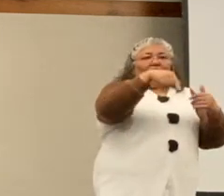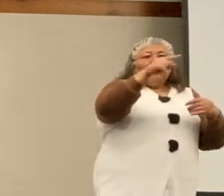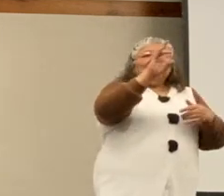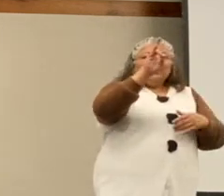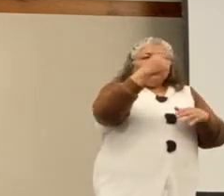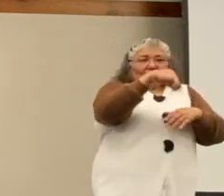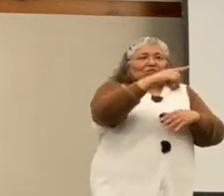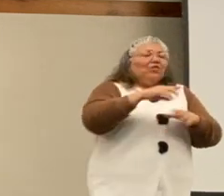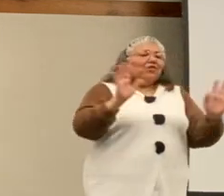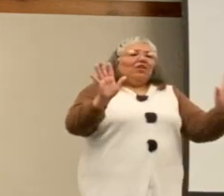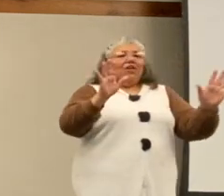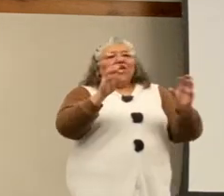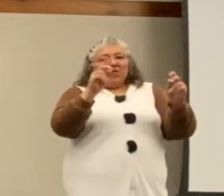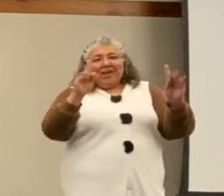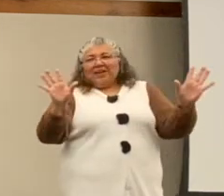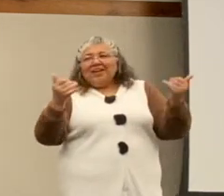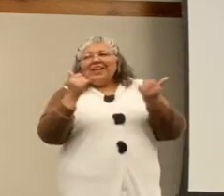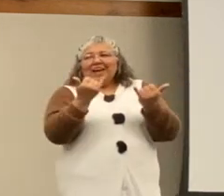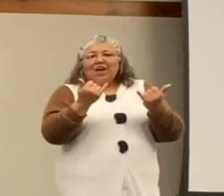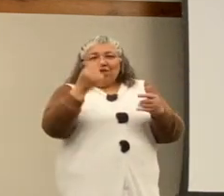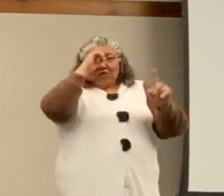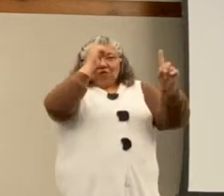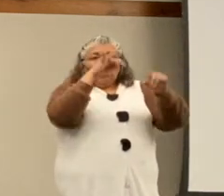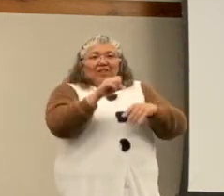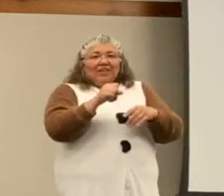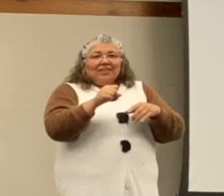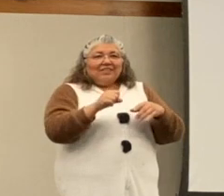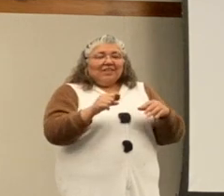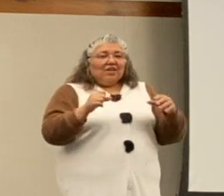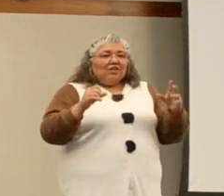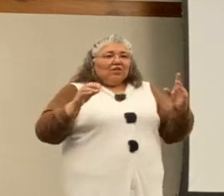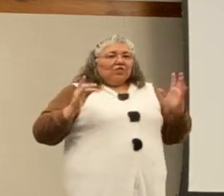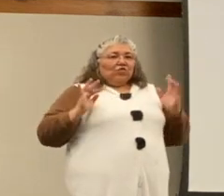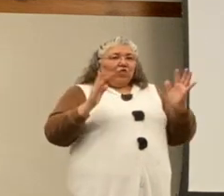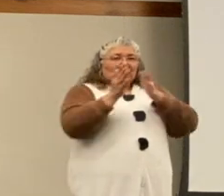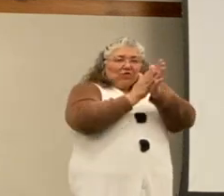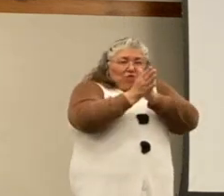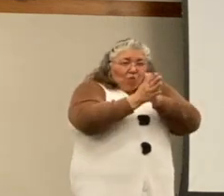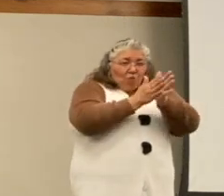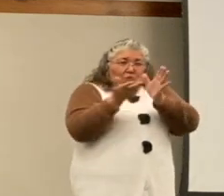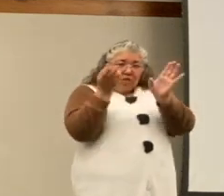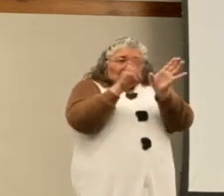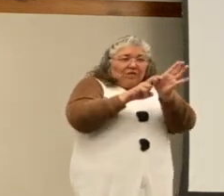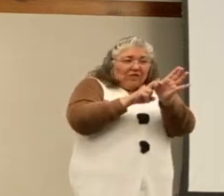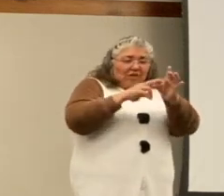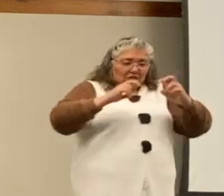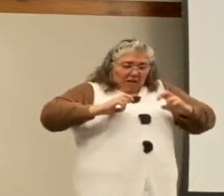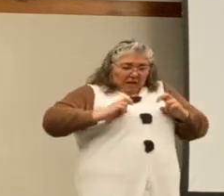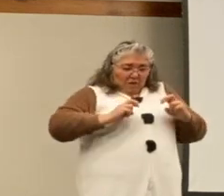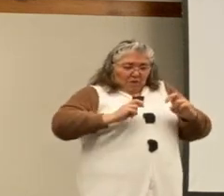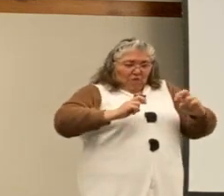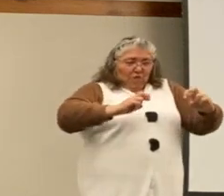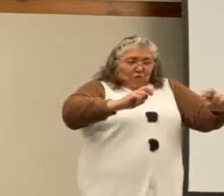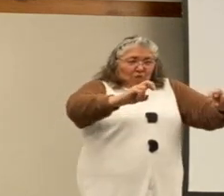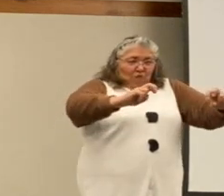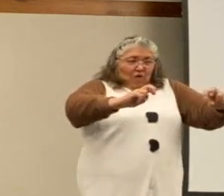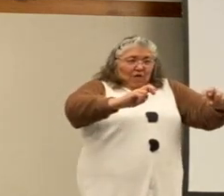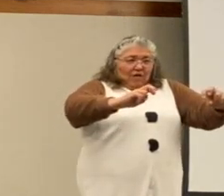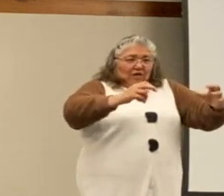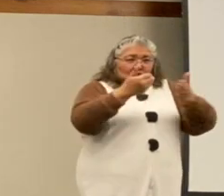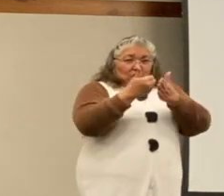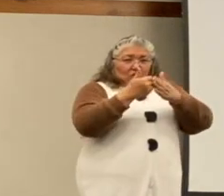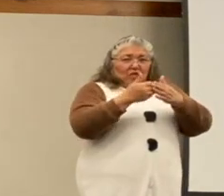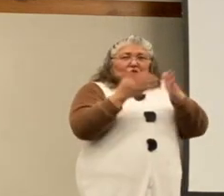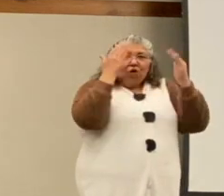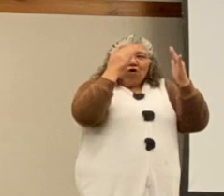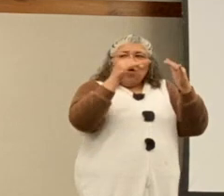of you, right? And so the goal is to get up and get prime, curb appealing, hope they